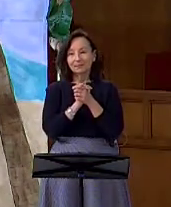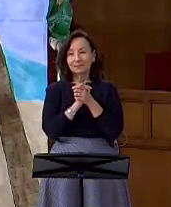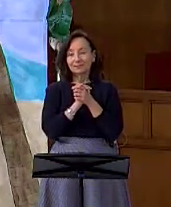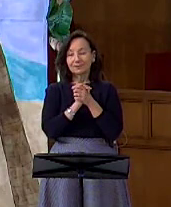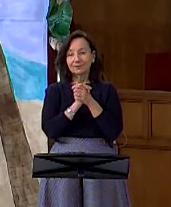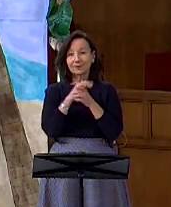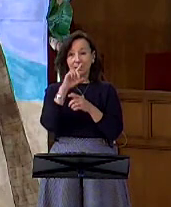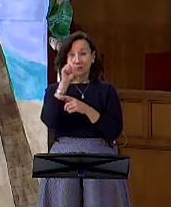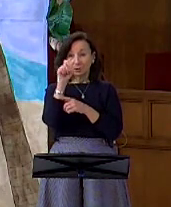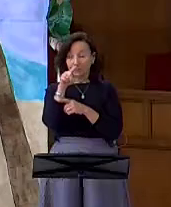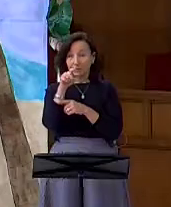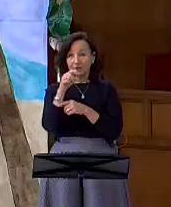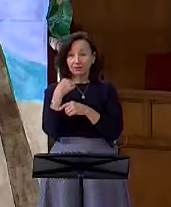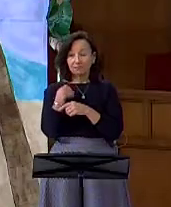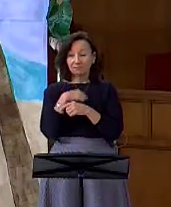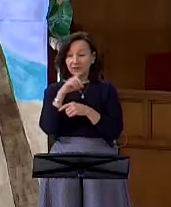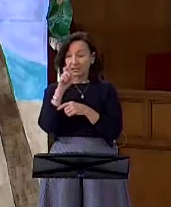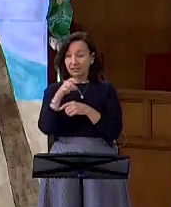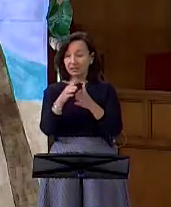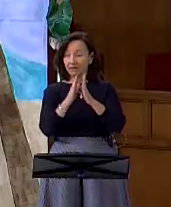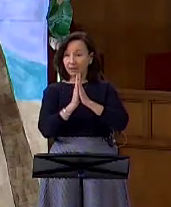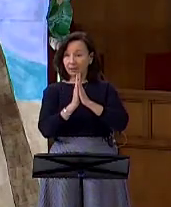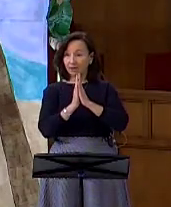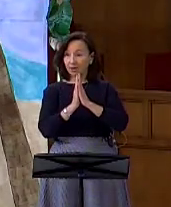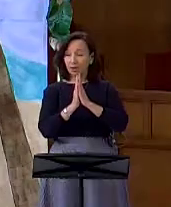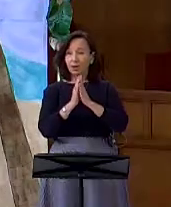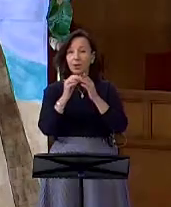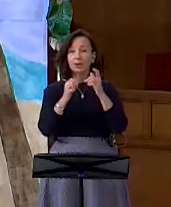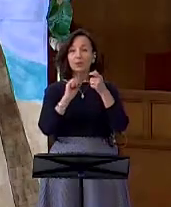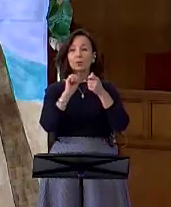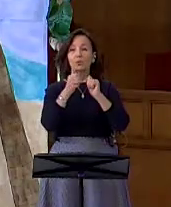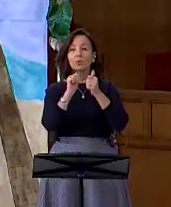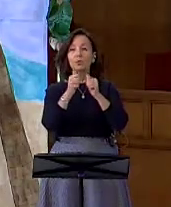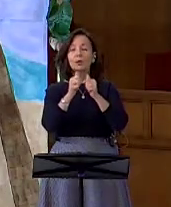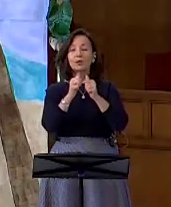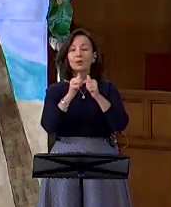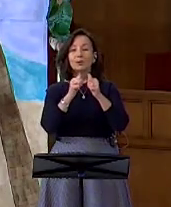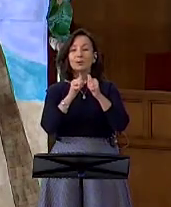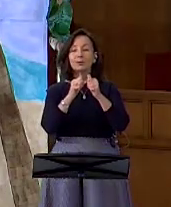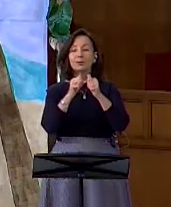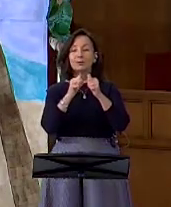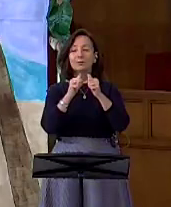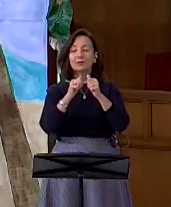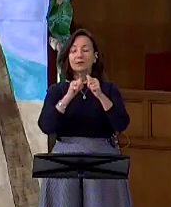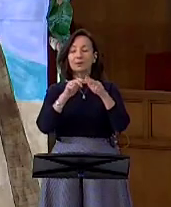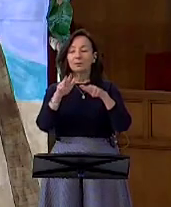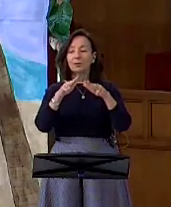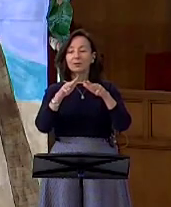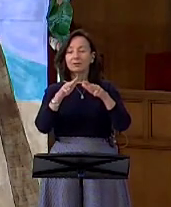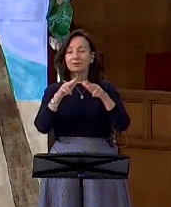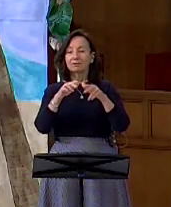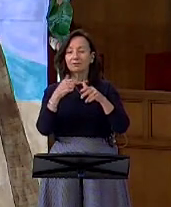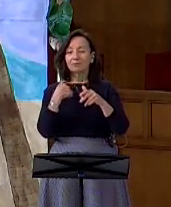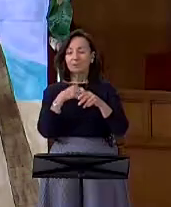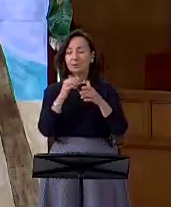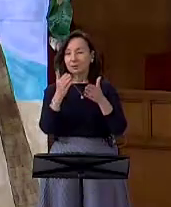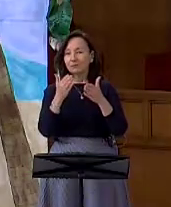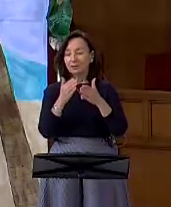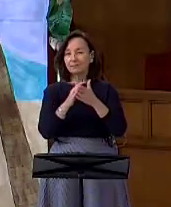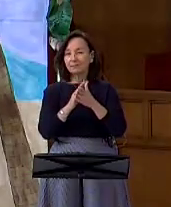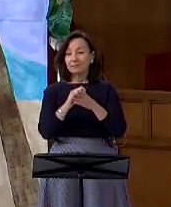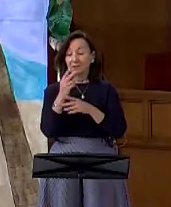The question we should ask ourselves today is, which walk do we want to take? We looked at